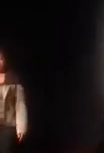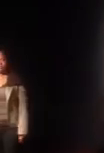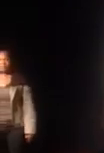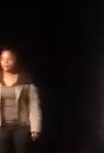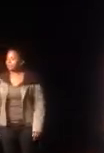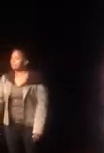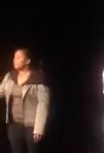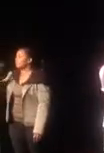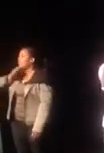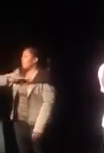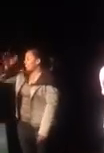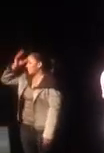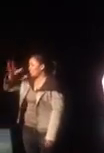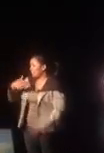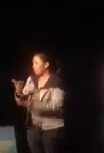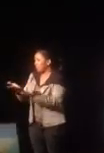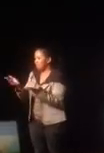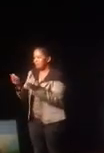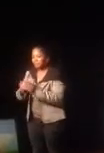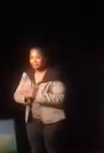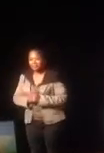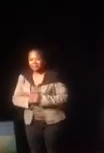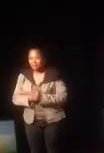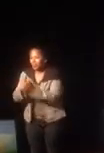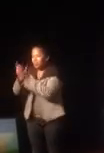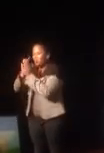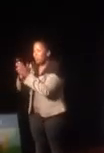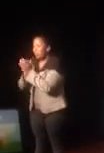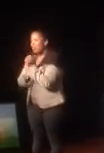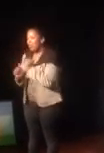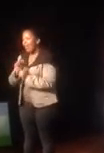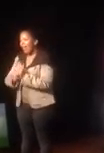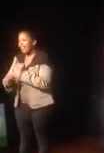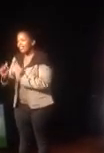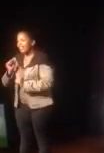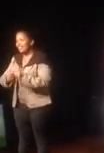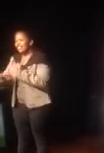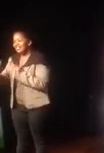All right, ladies and gentlemen, we have one more act left for you. We're going to close the